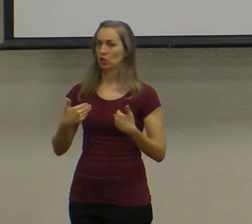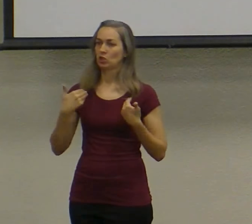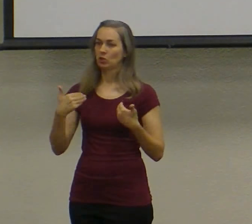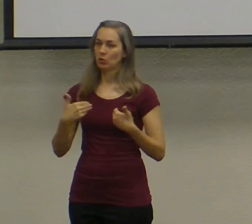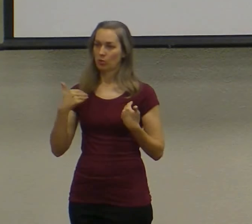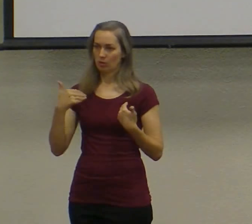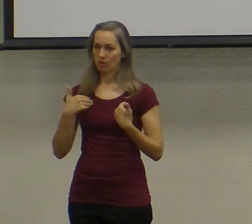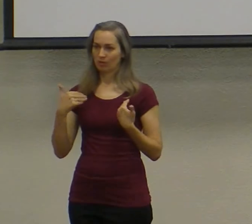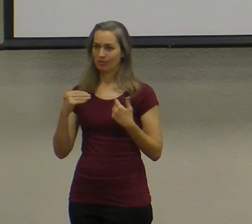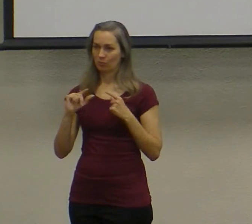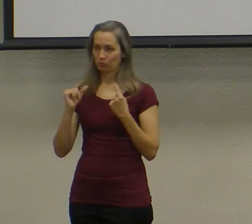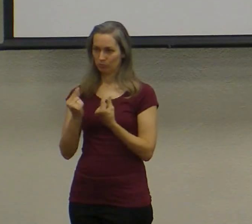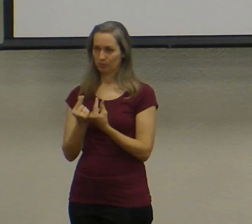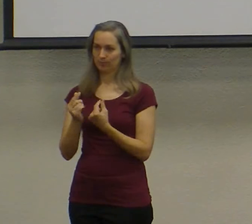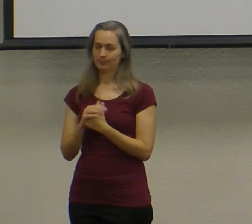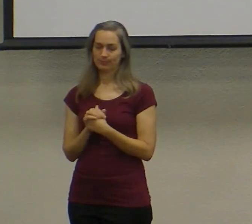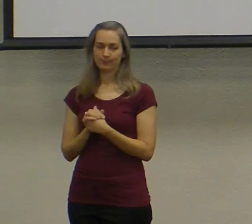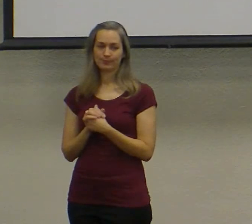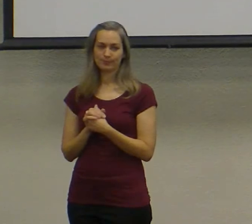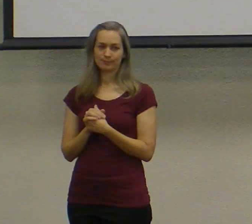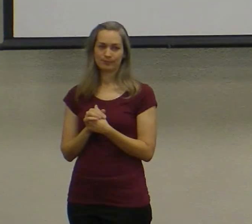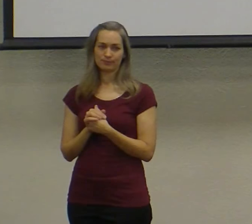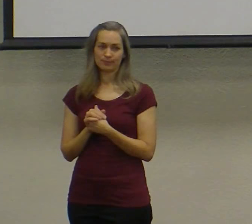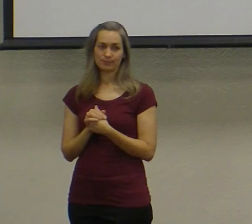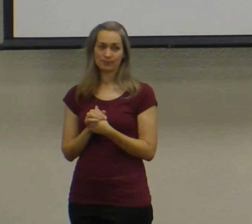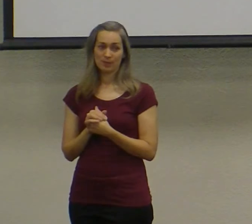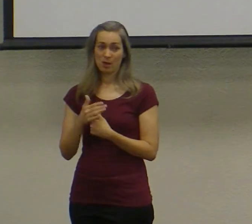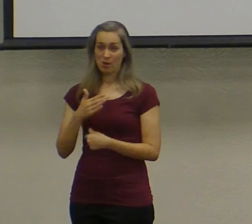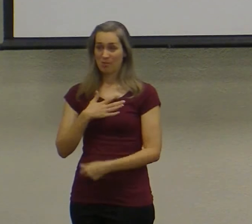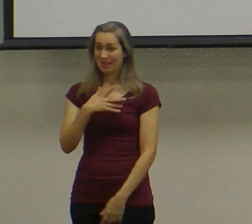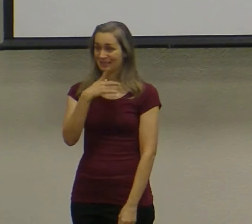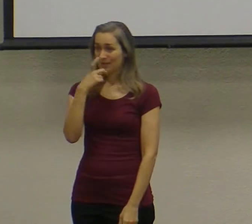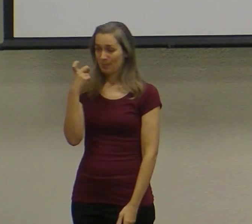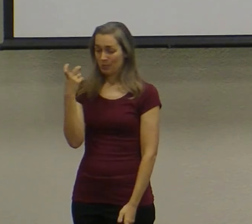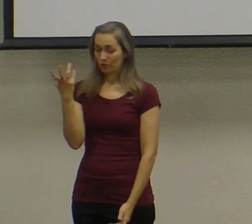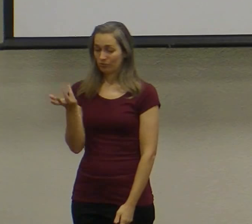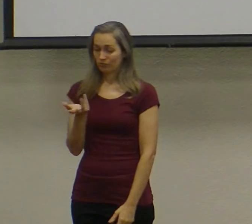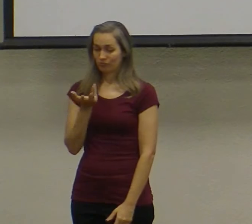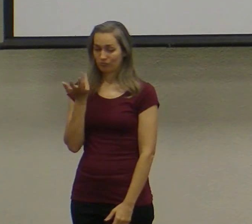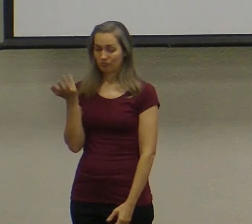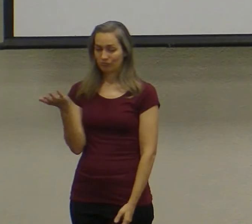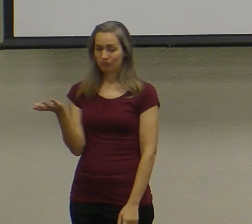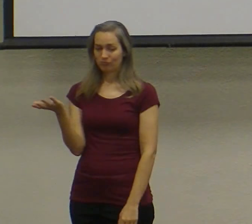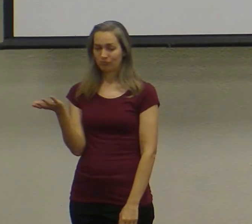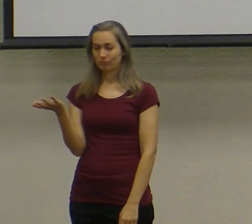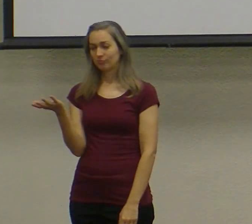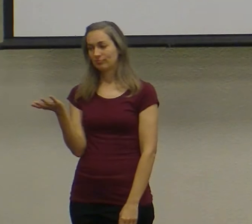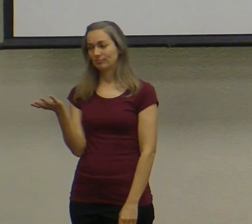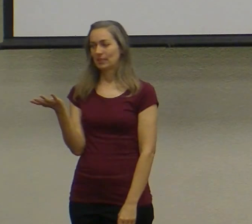congregation there. And the entire summer for me was